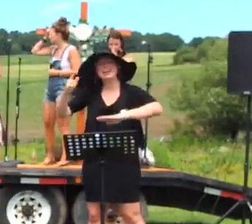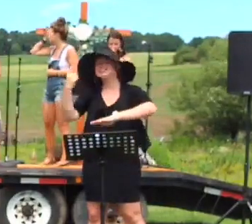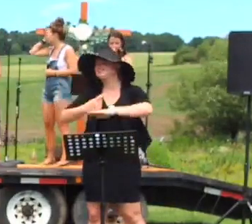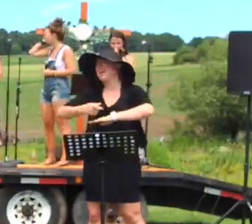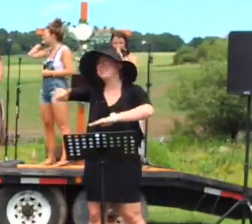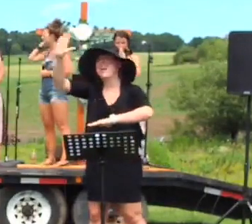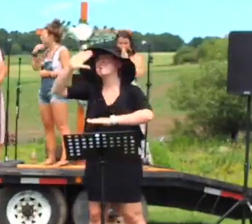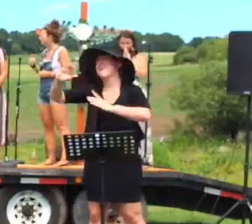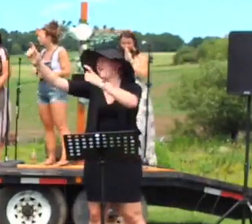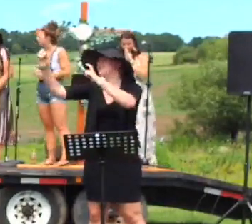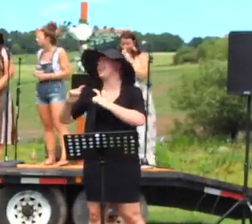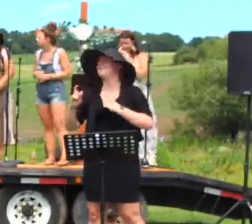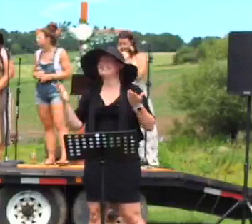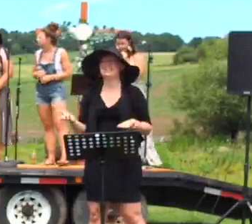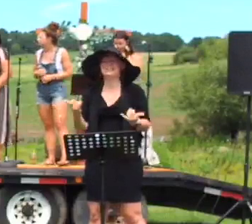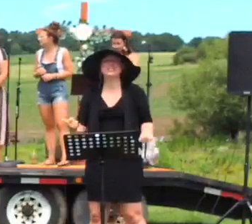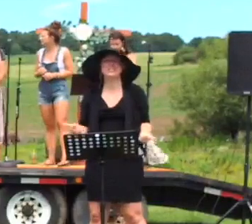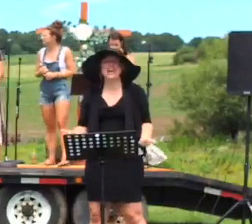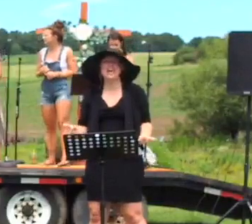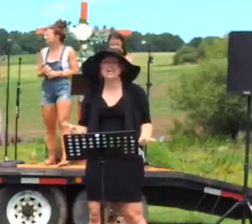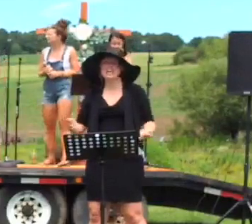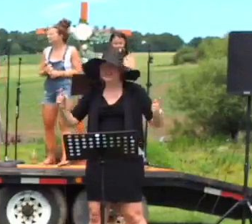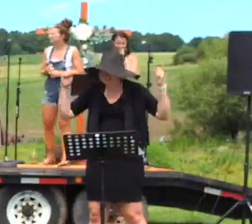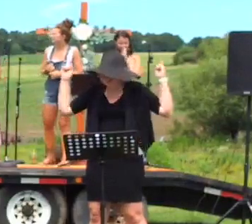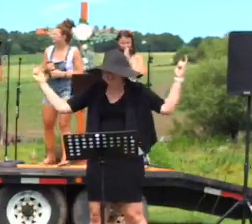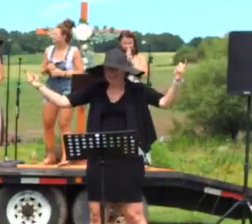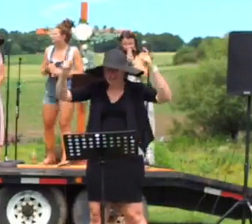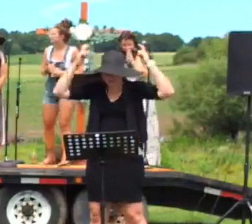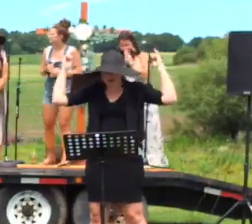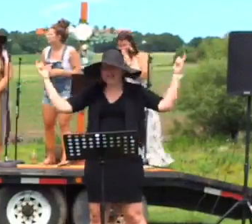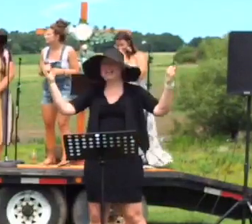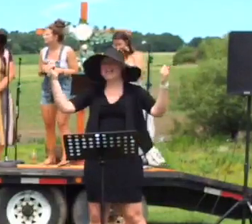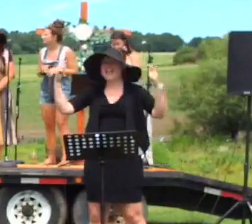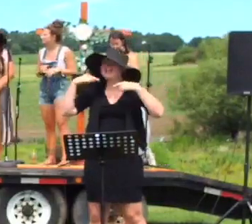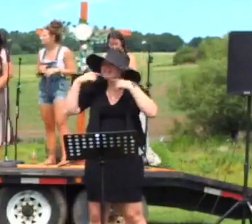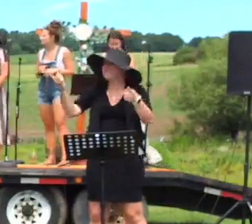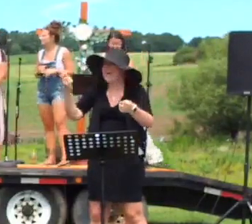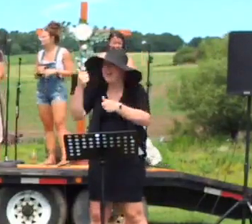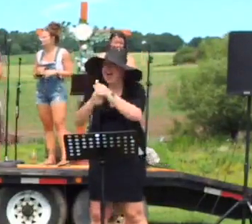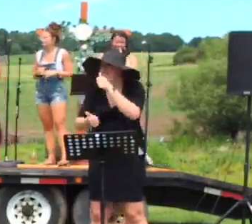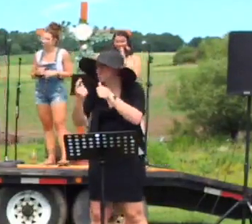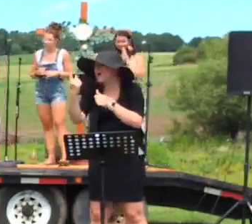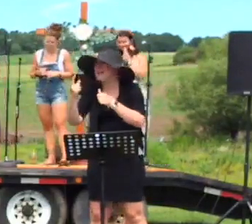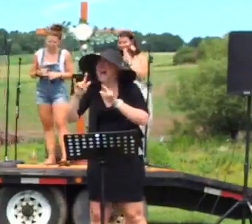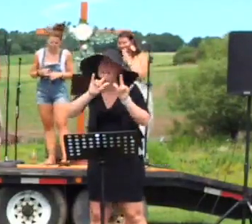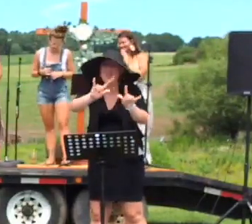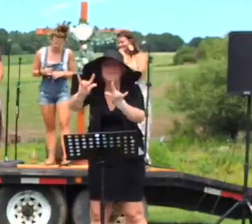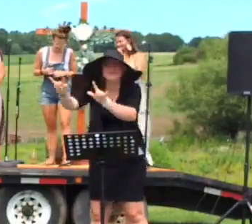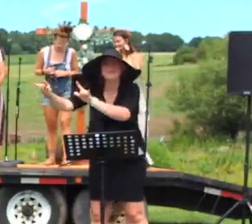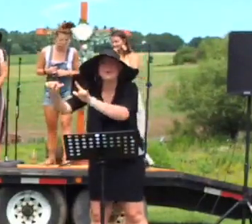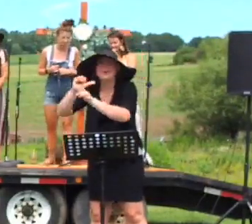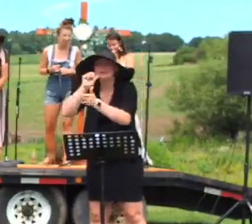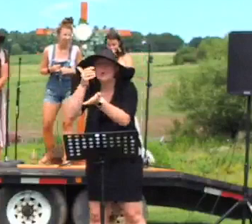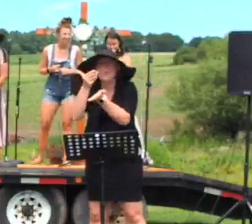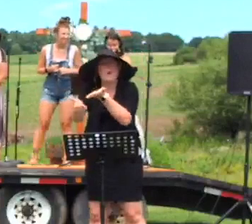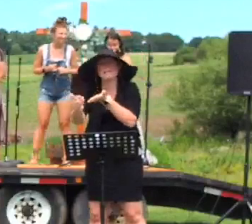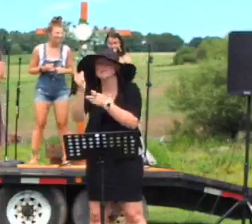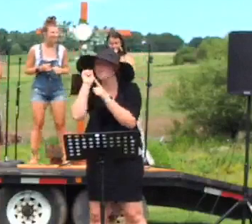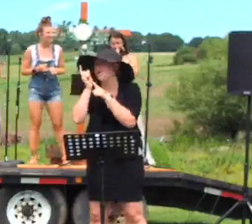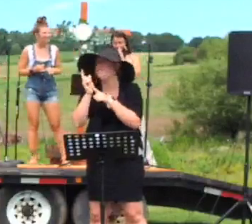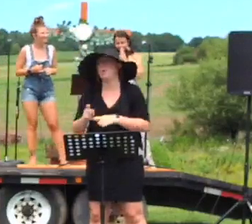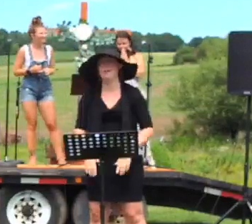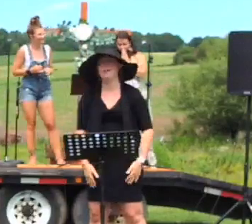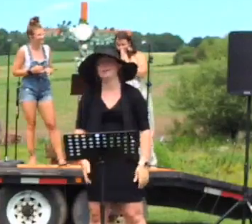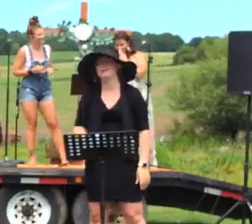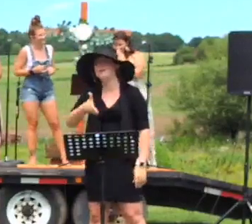has given us here today. Celebrate it. Tell those that you love them. Don't waste a single moment. God